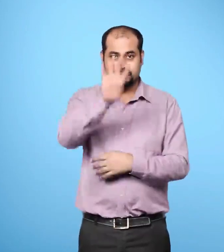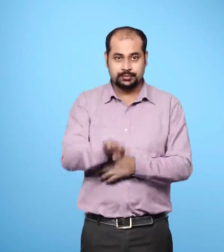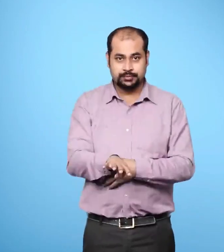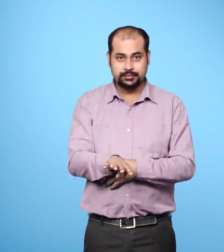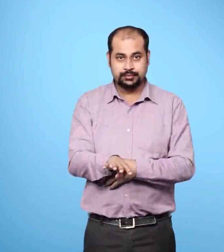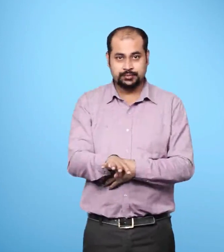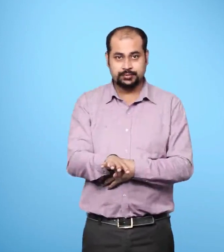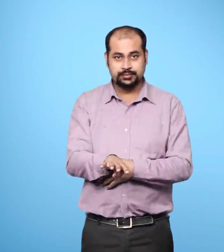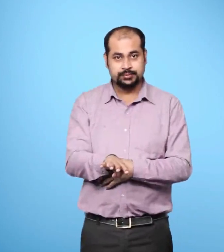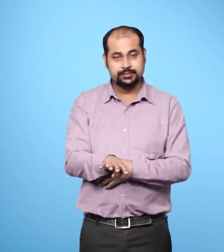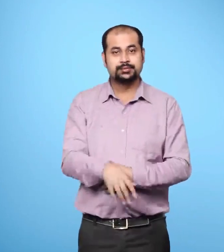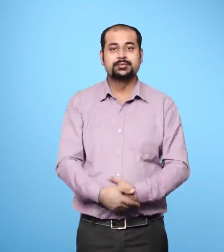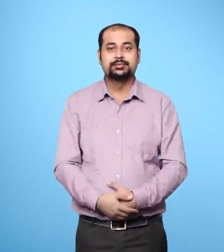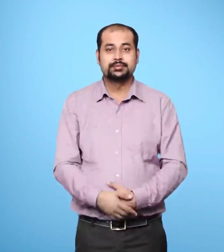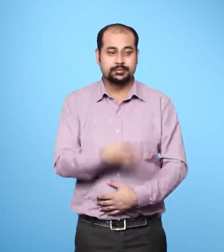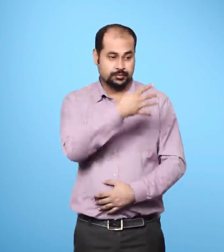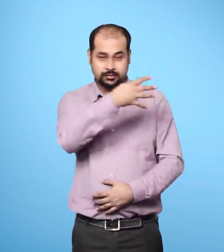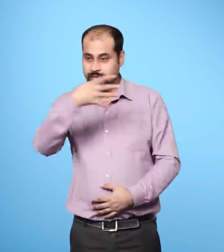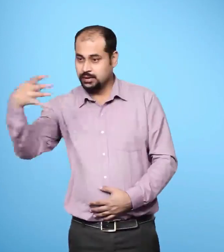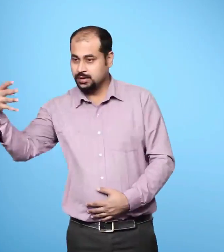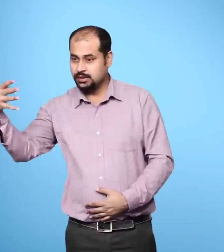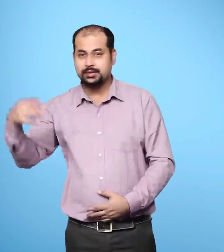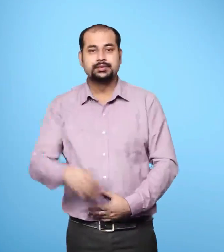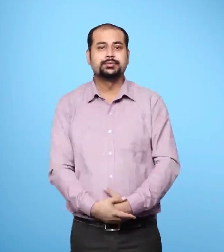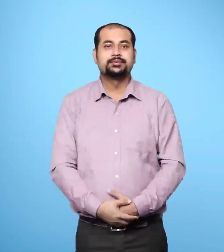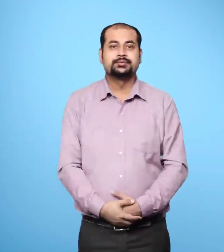First column gives number of classes